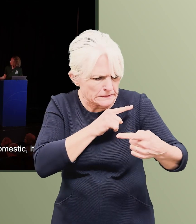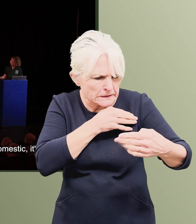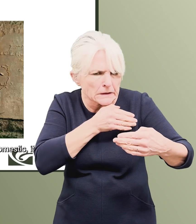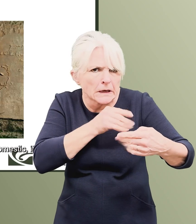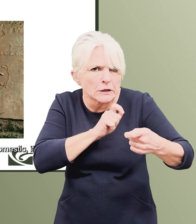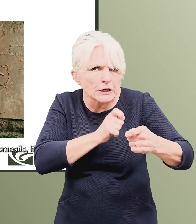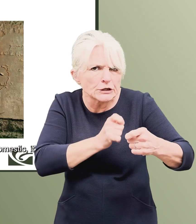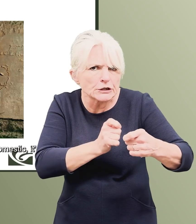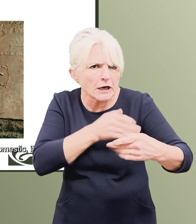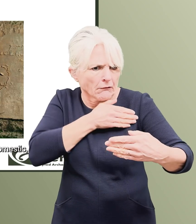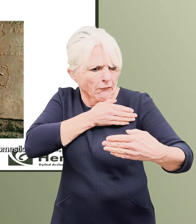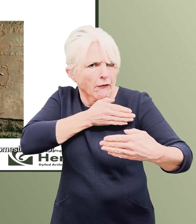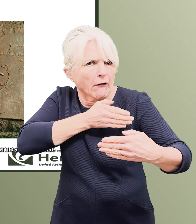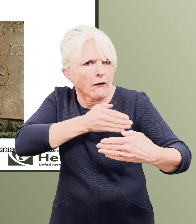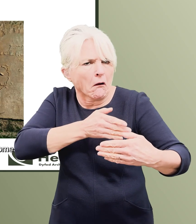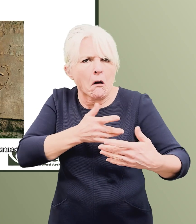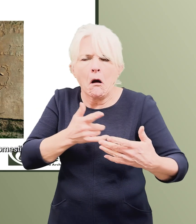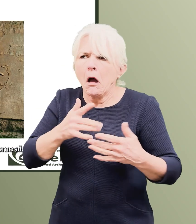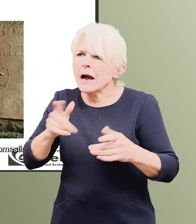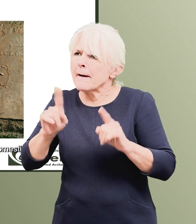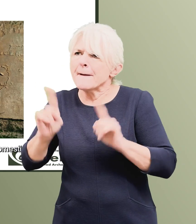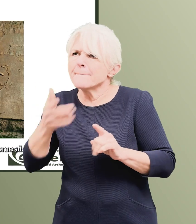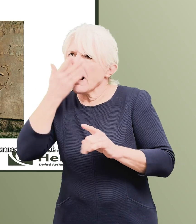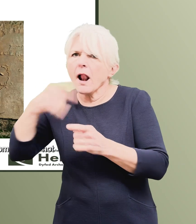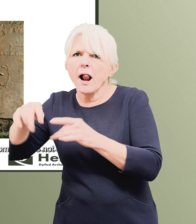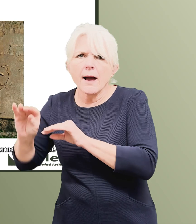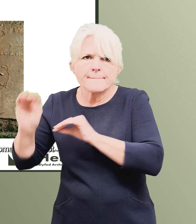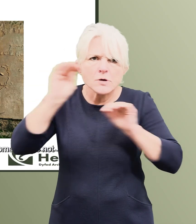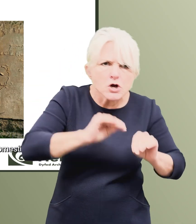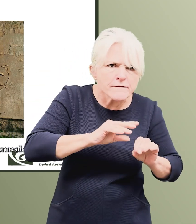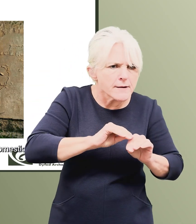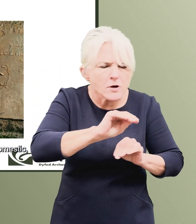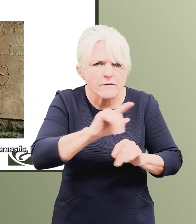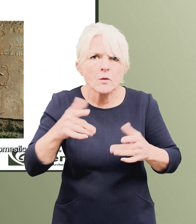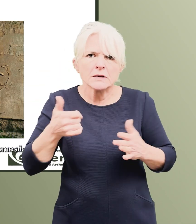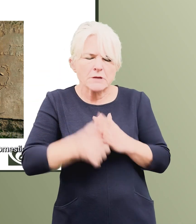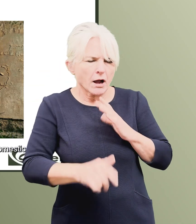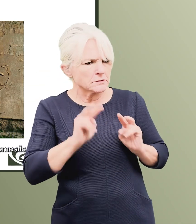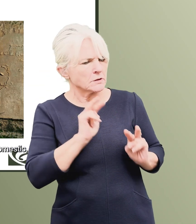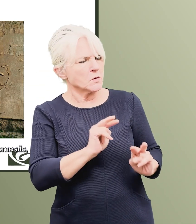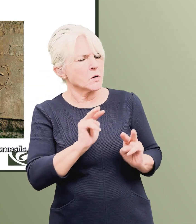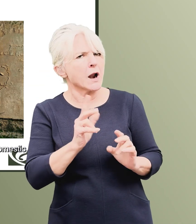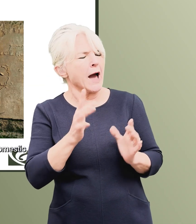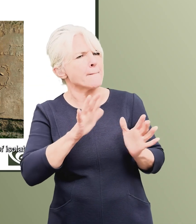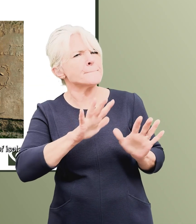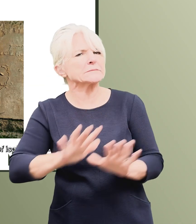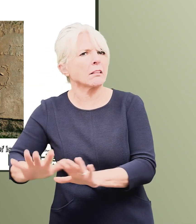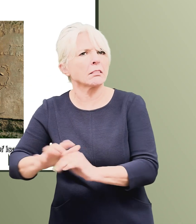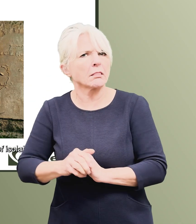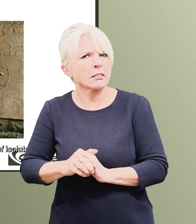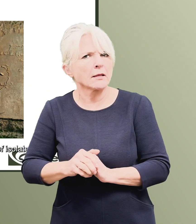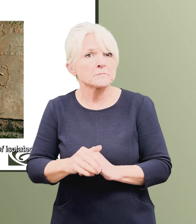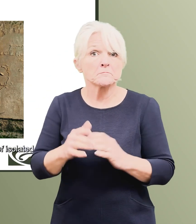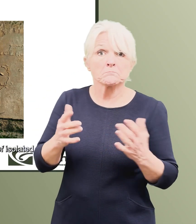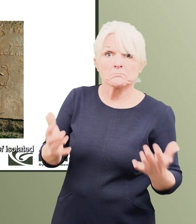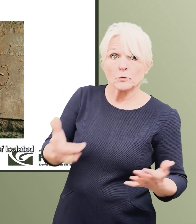more. Form and function, it could be that it's domestic. It's not how we understand domestic buildings